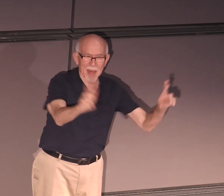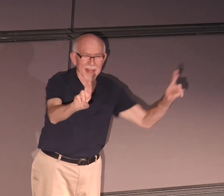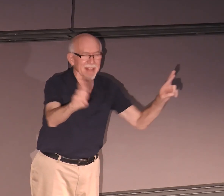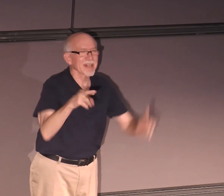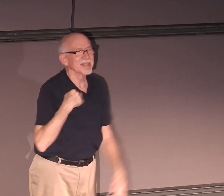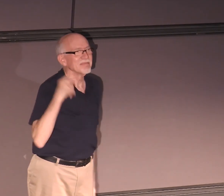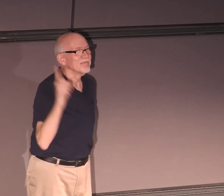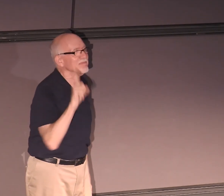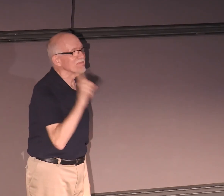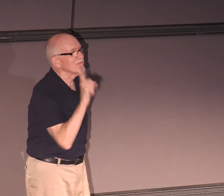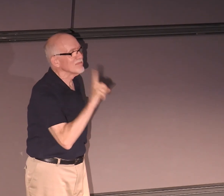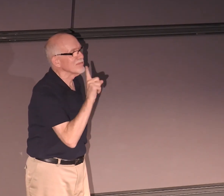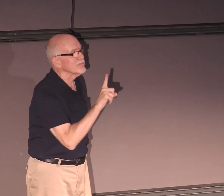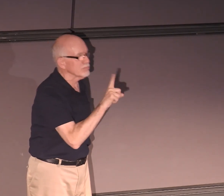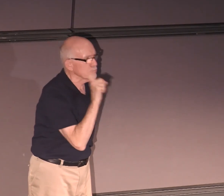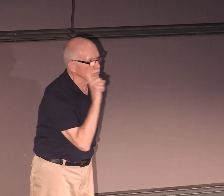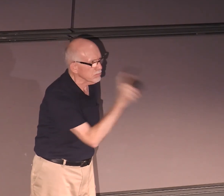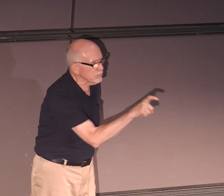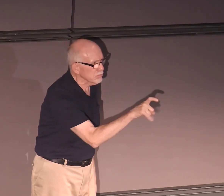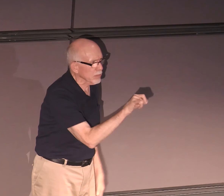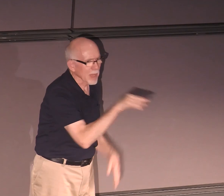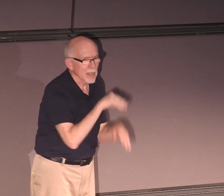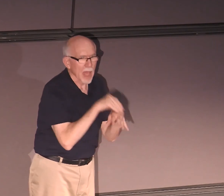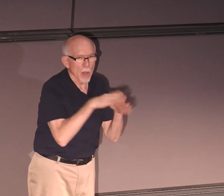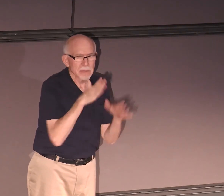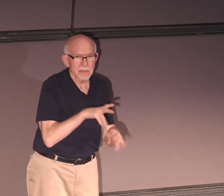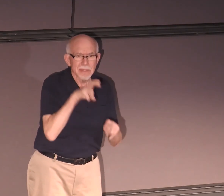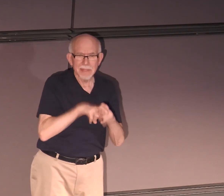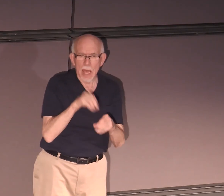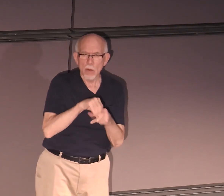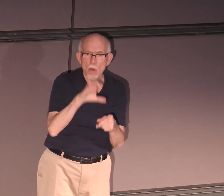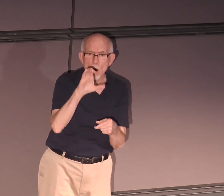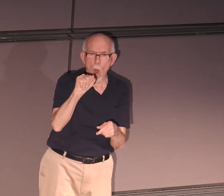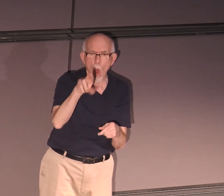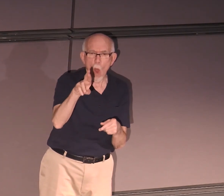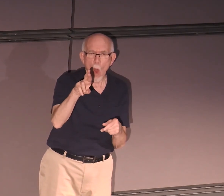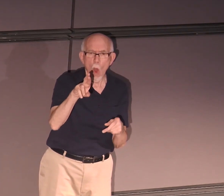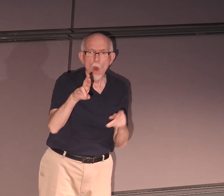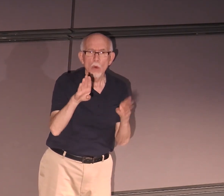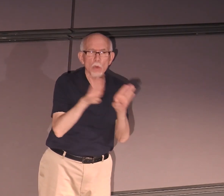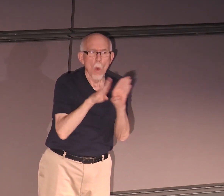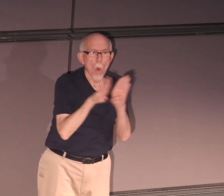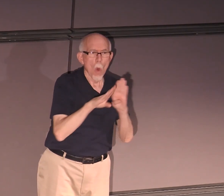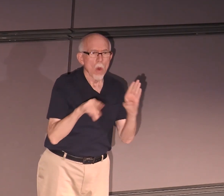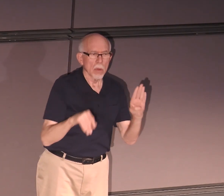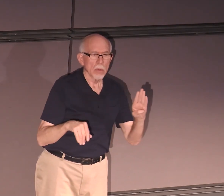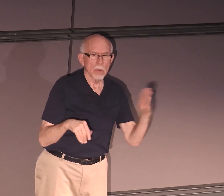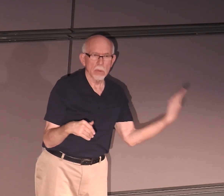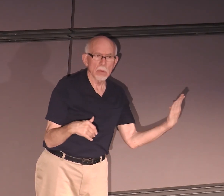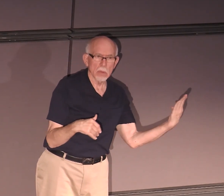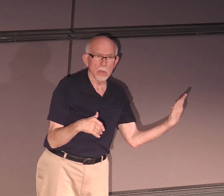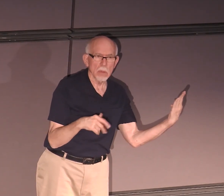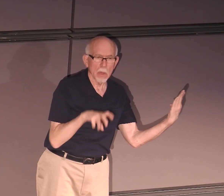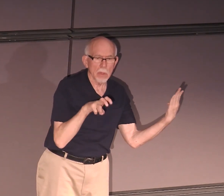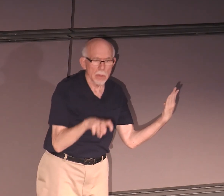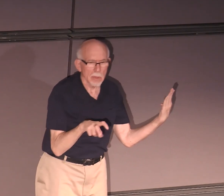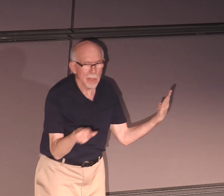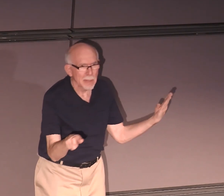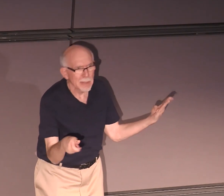In November, I came in ready to do our regular tutoring session, and I saw that the counselor was sitting